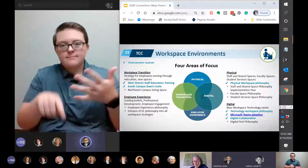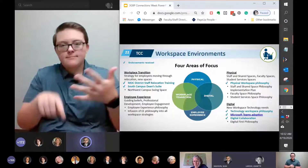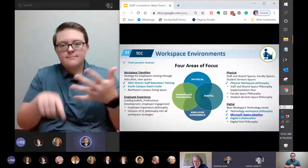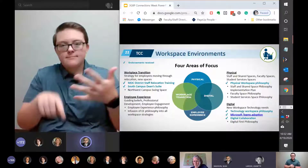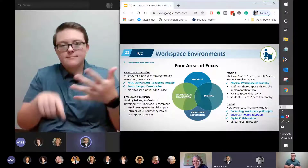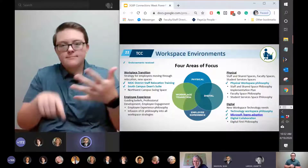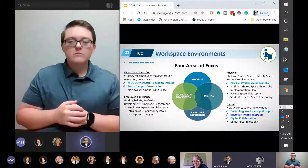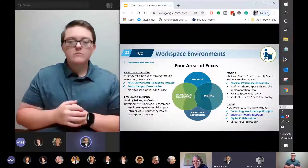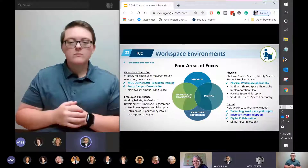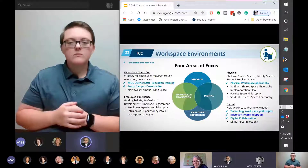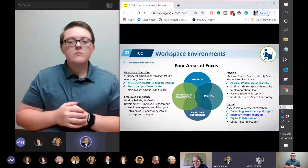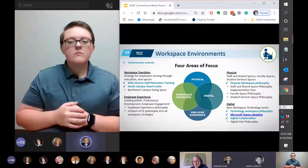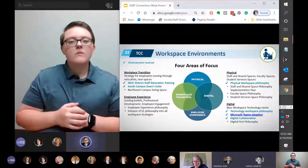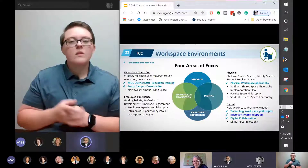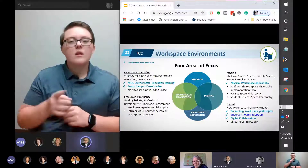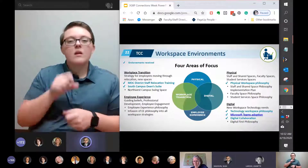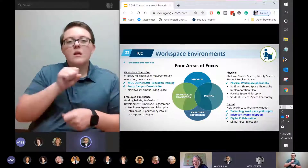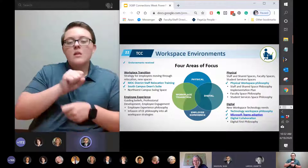The workspace environment